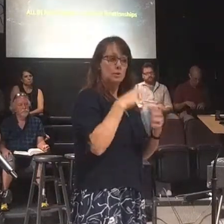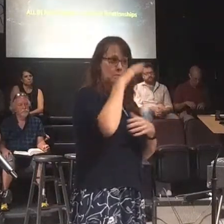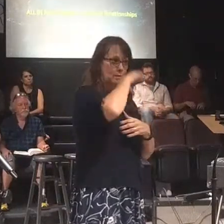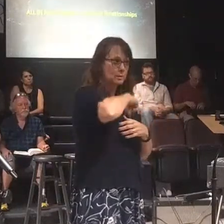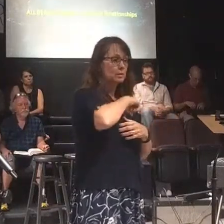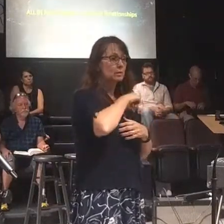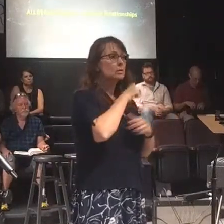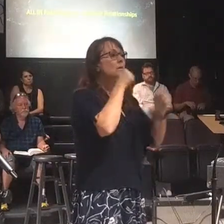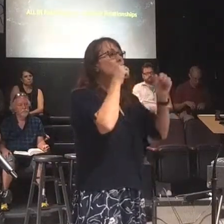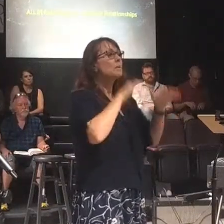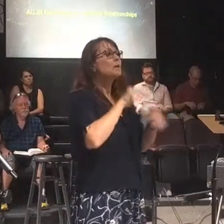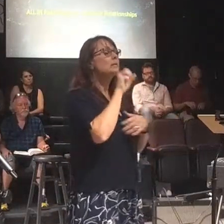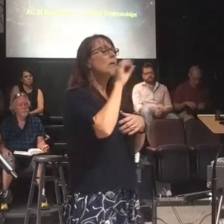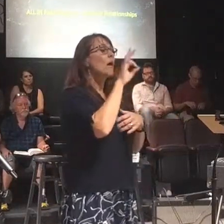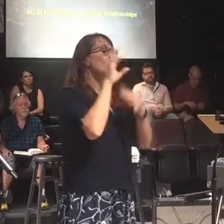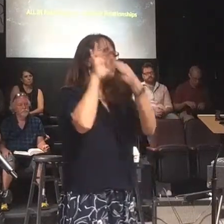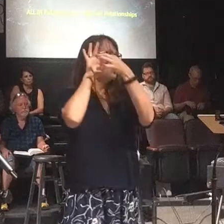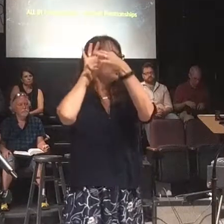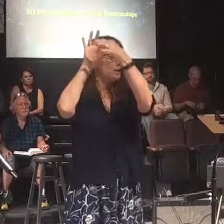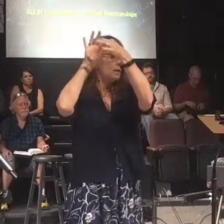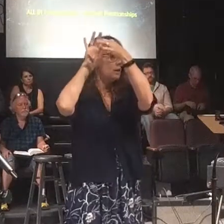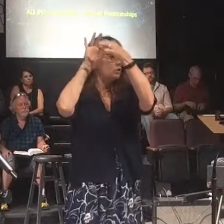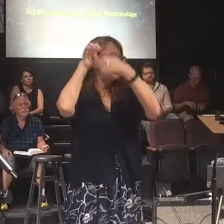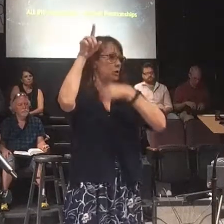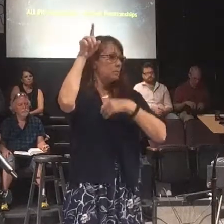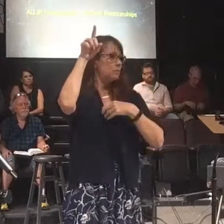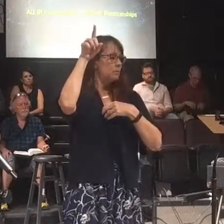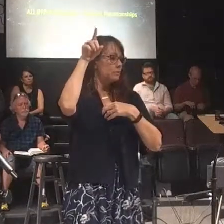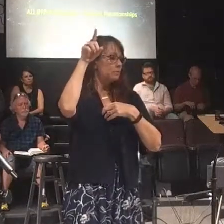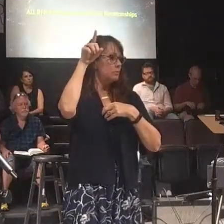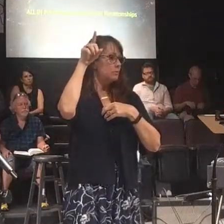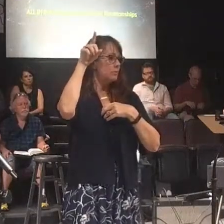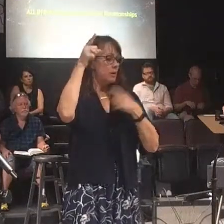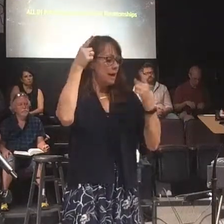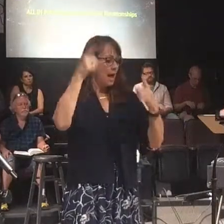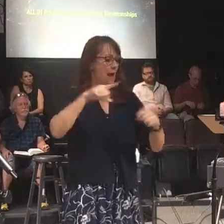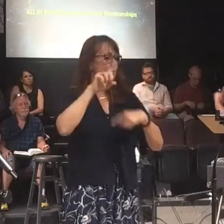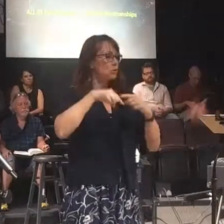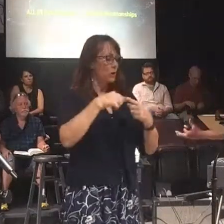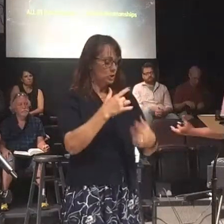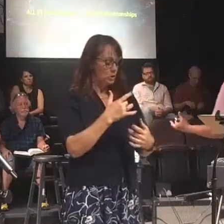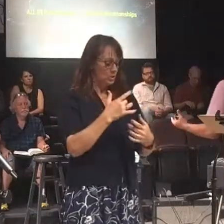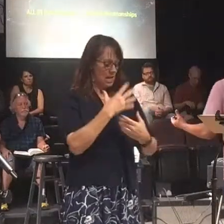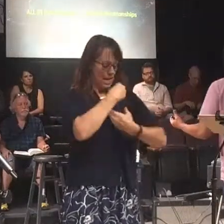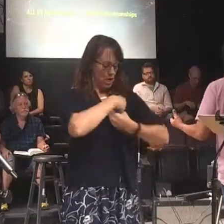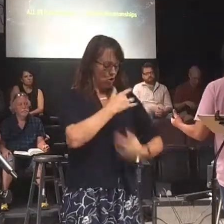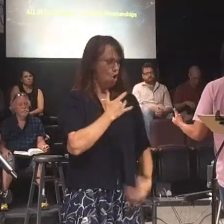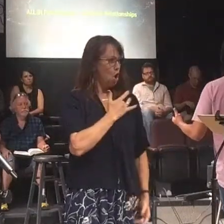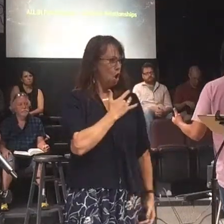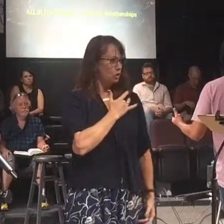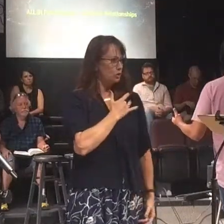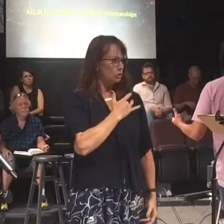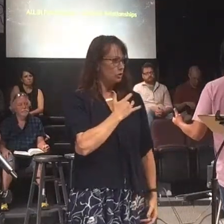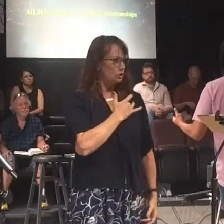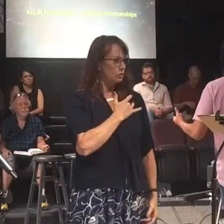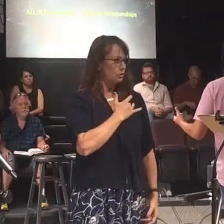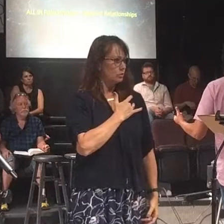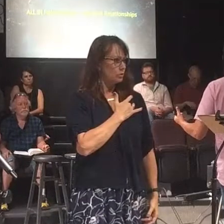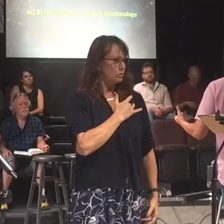of a relationship is inherent in a posture of heart, not in a decision of a person outside of